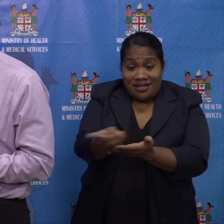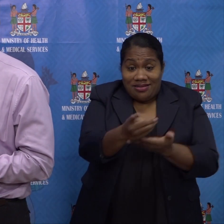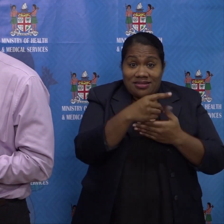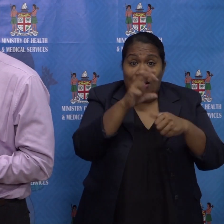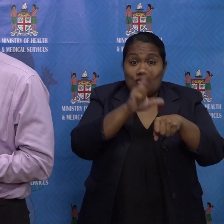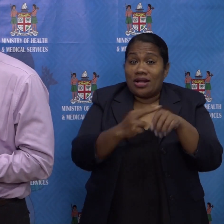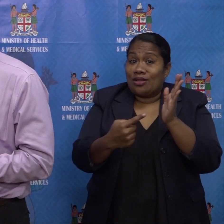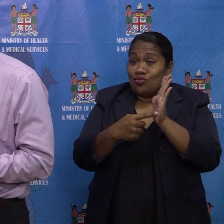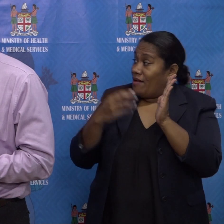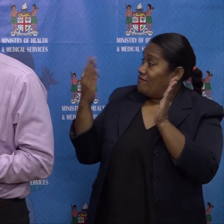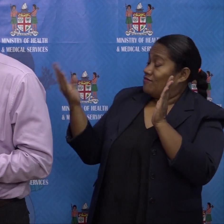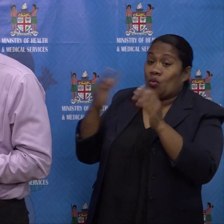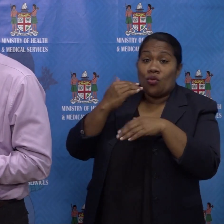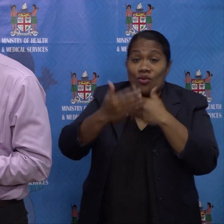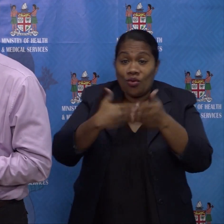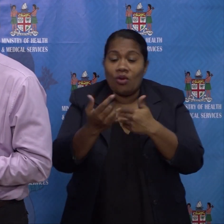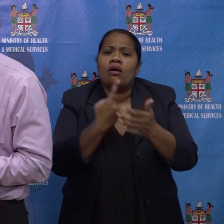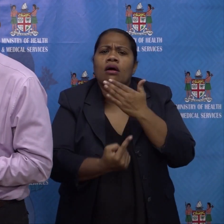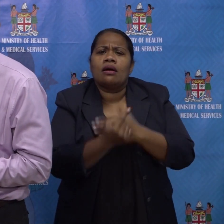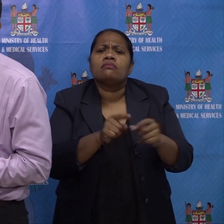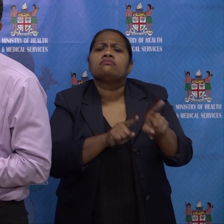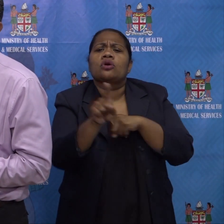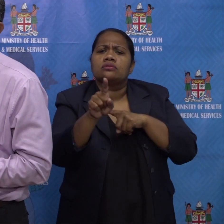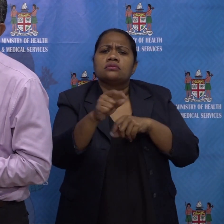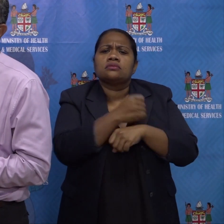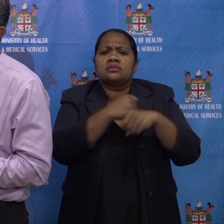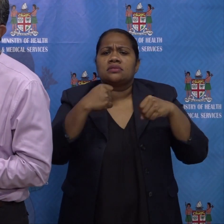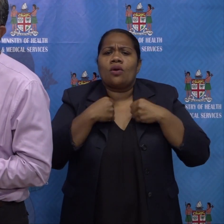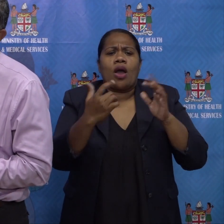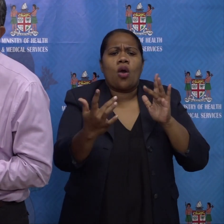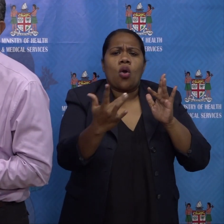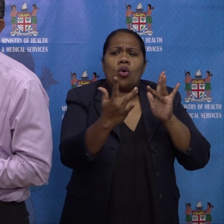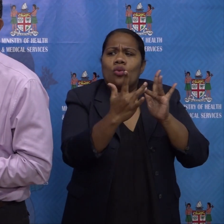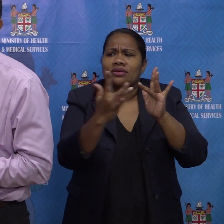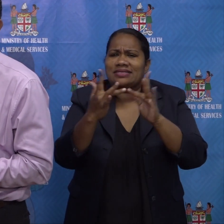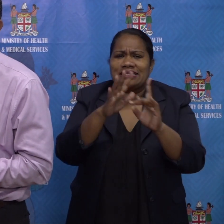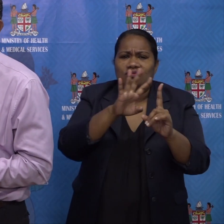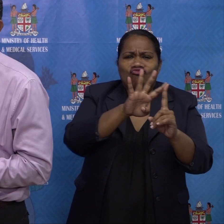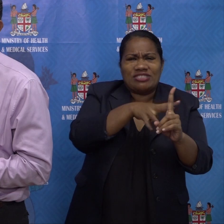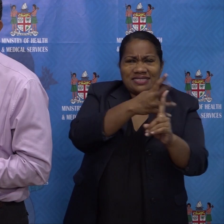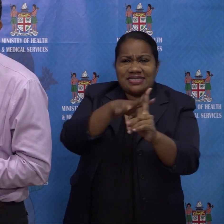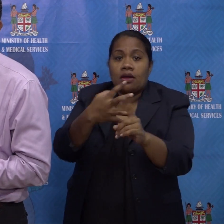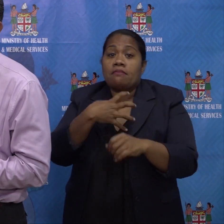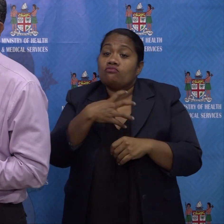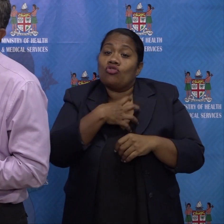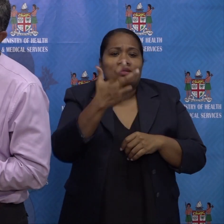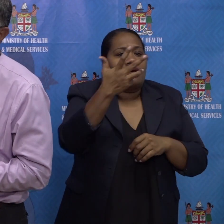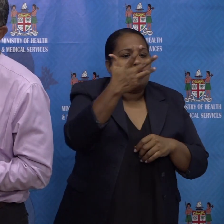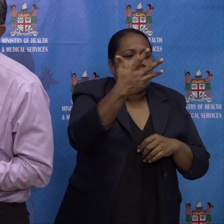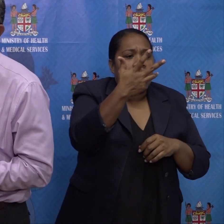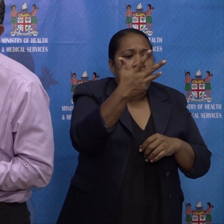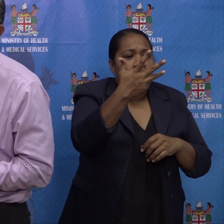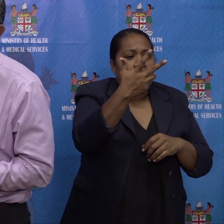in most of our contact tracing coverage is way more than 98%. Most of it